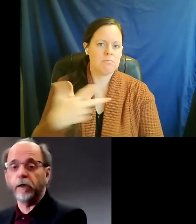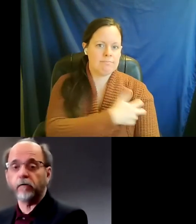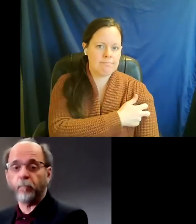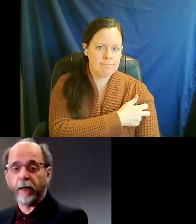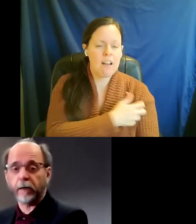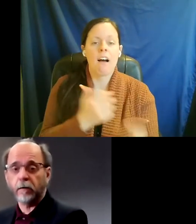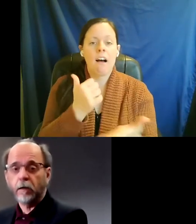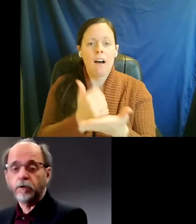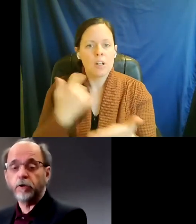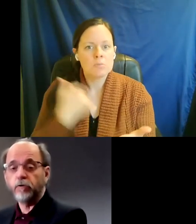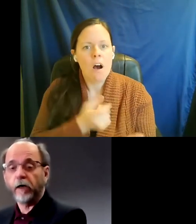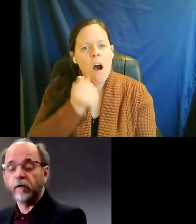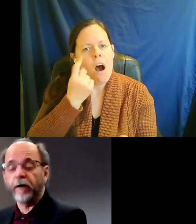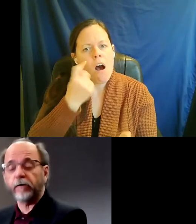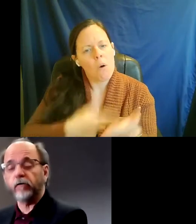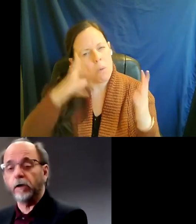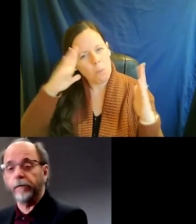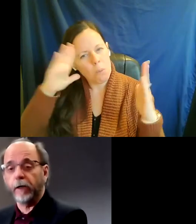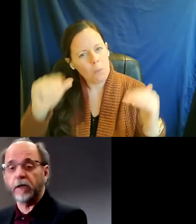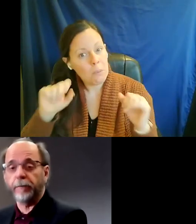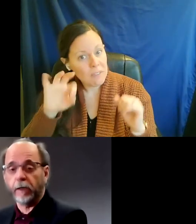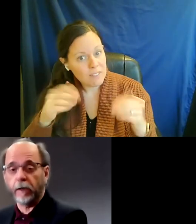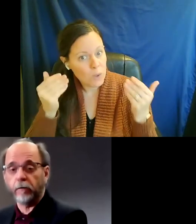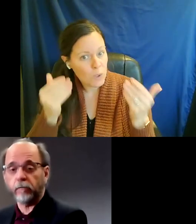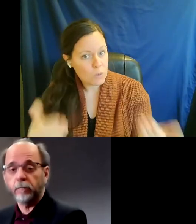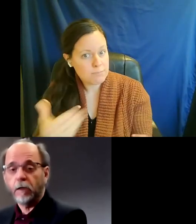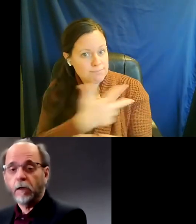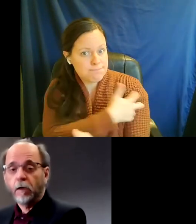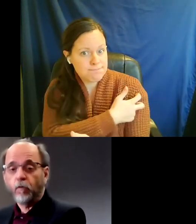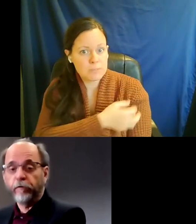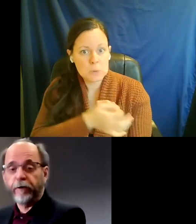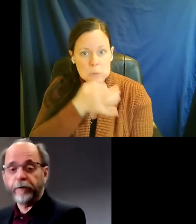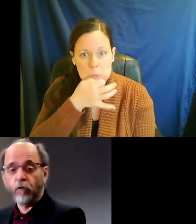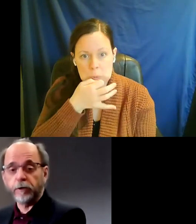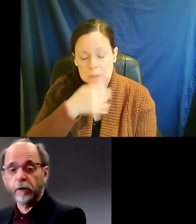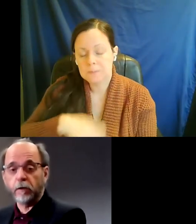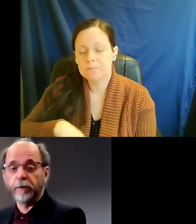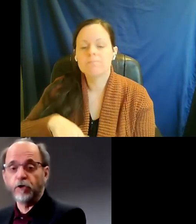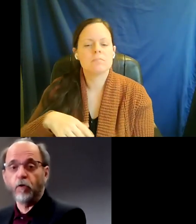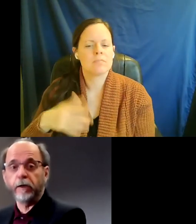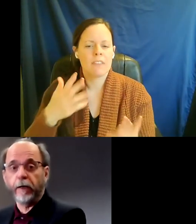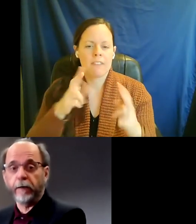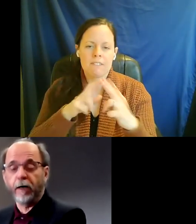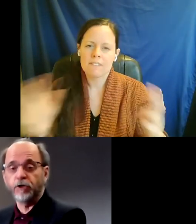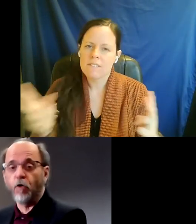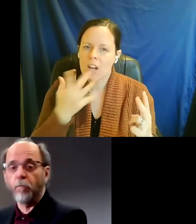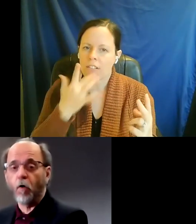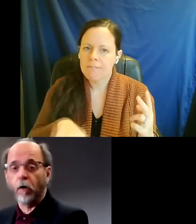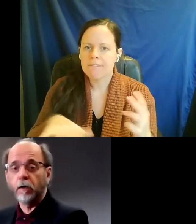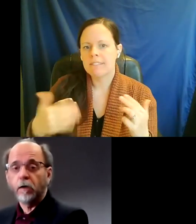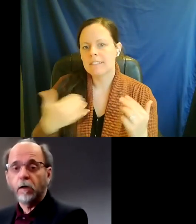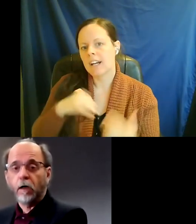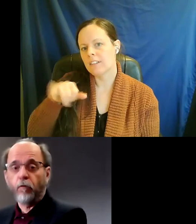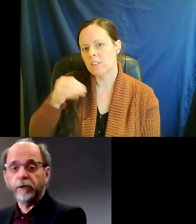what you can expect should you take the vaccine in the upcoming days. We're very fortunate to be joined today by Joel